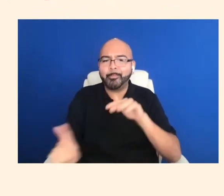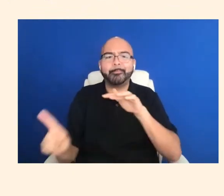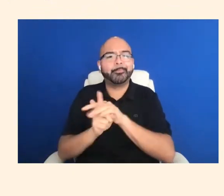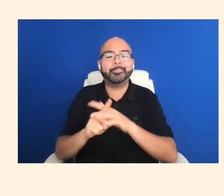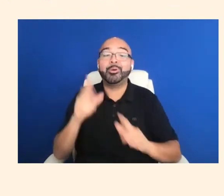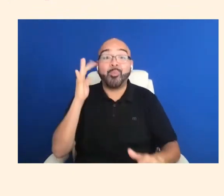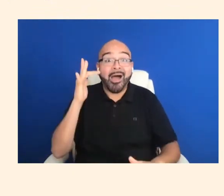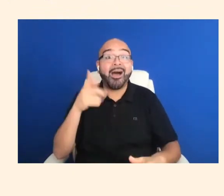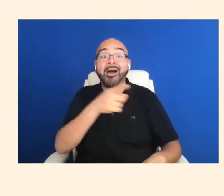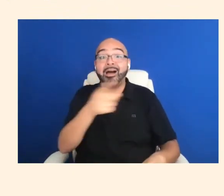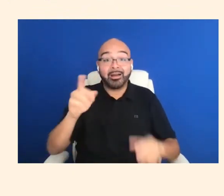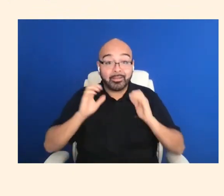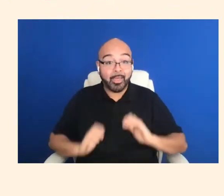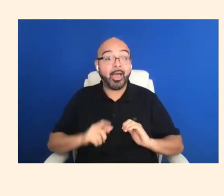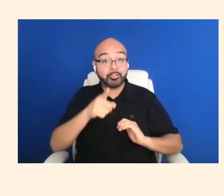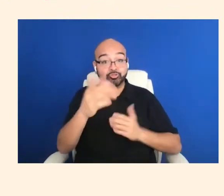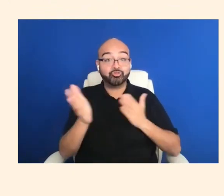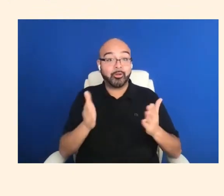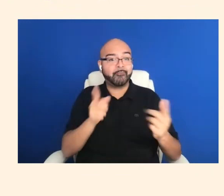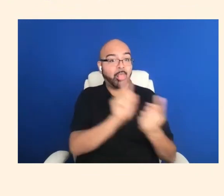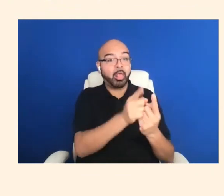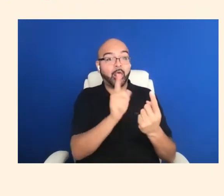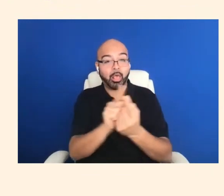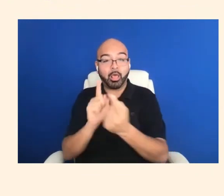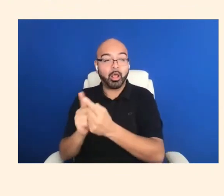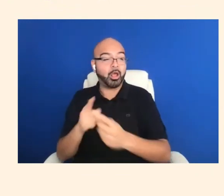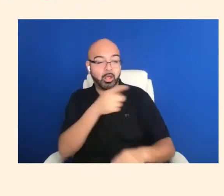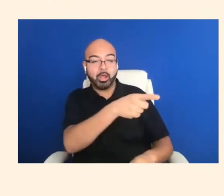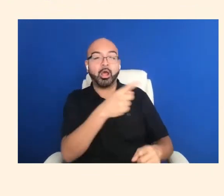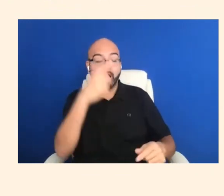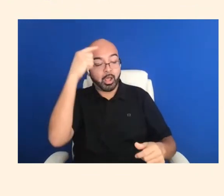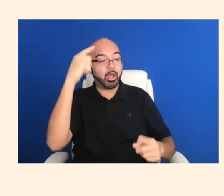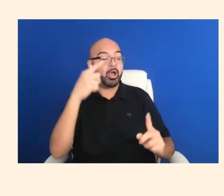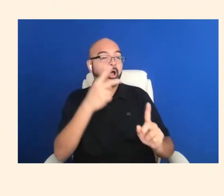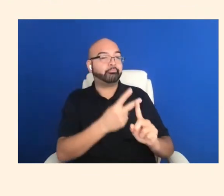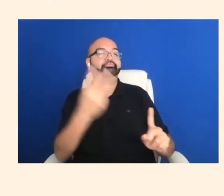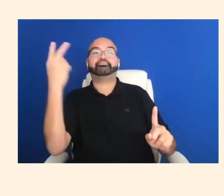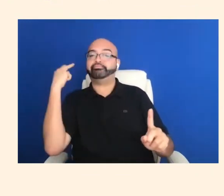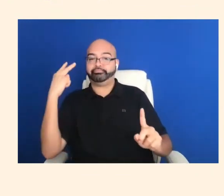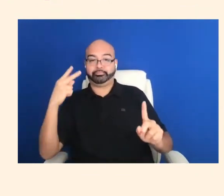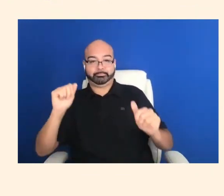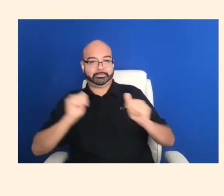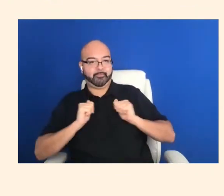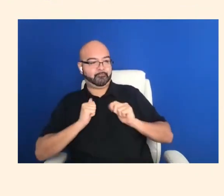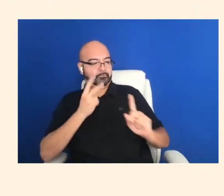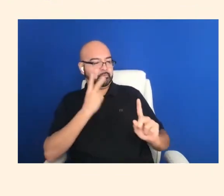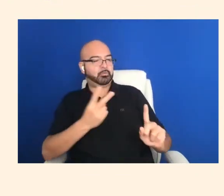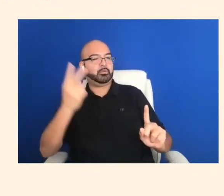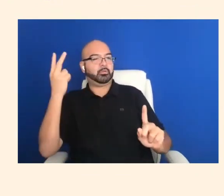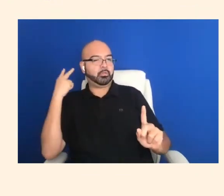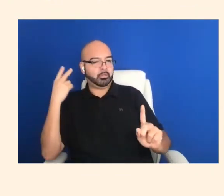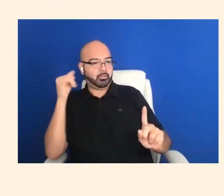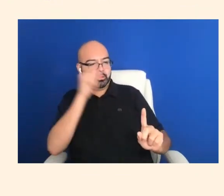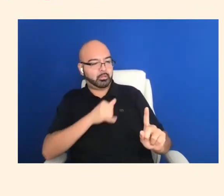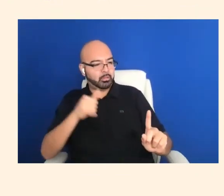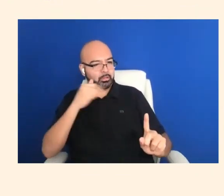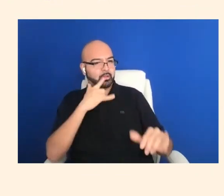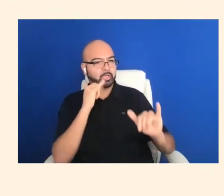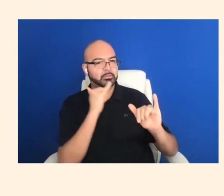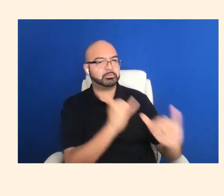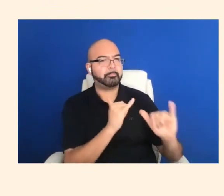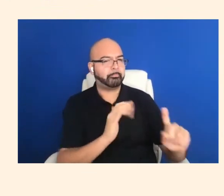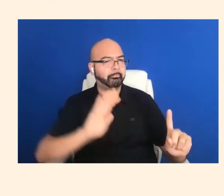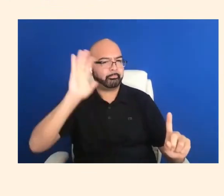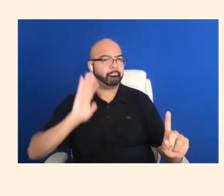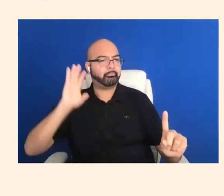in the clients that you serve. They're a constant reminder to you of the obstacles